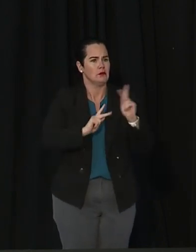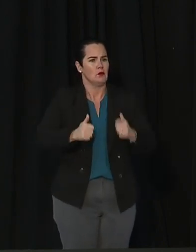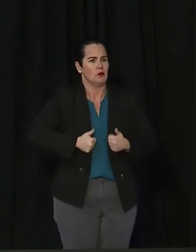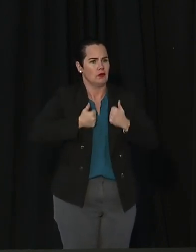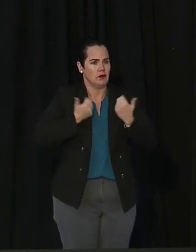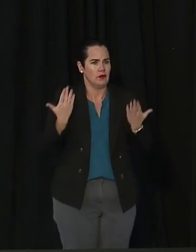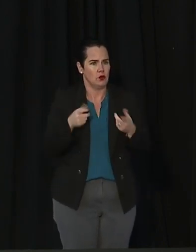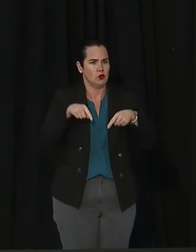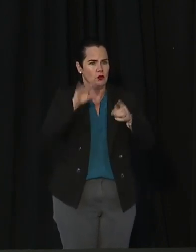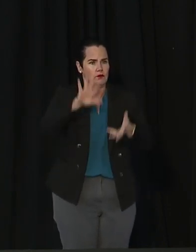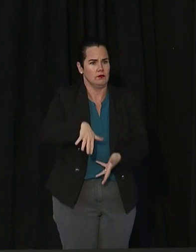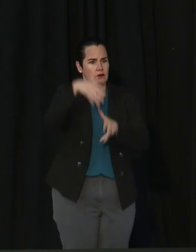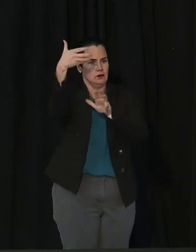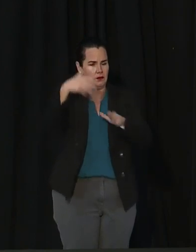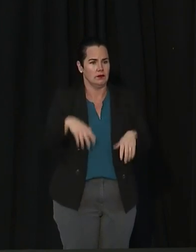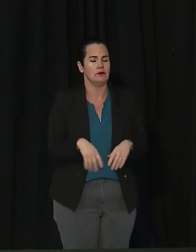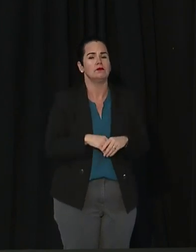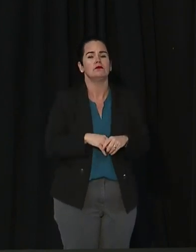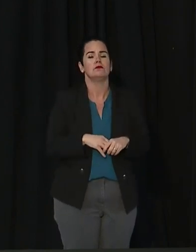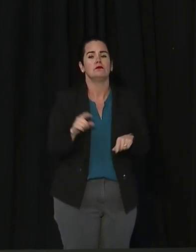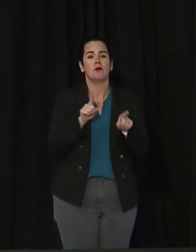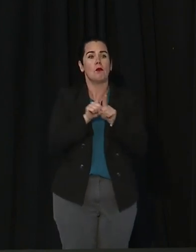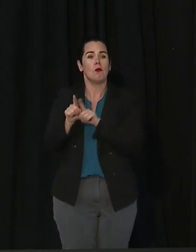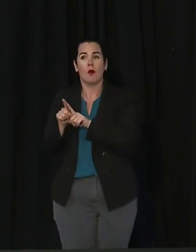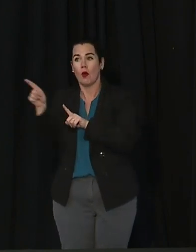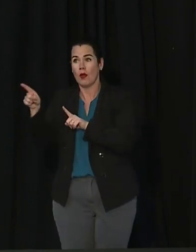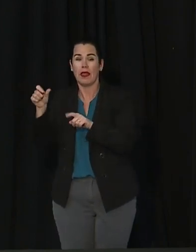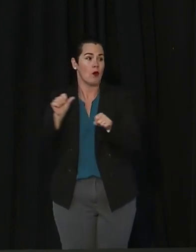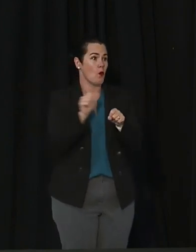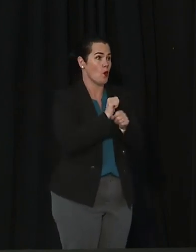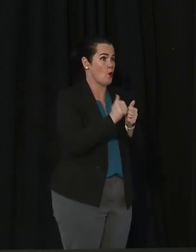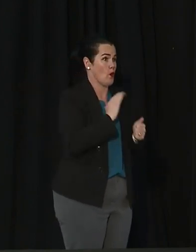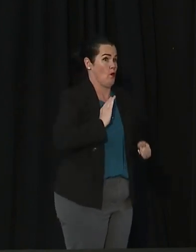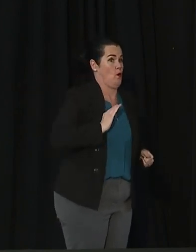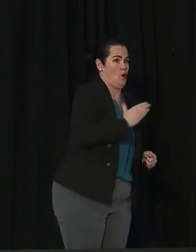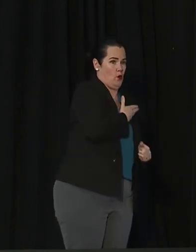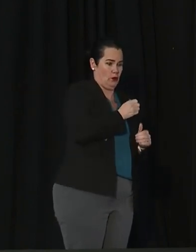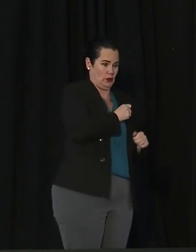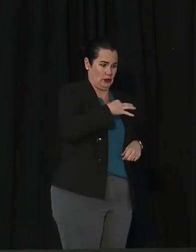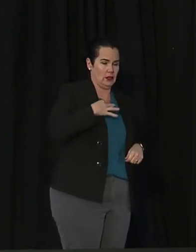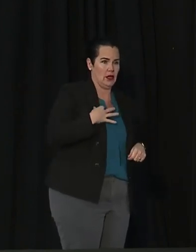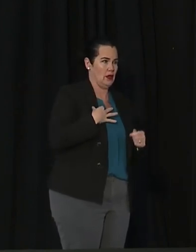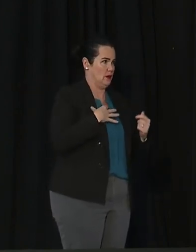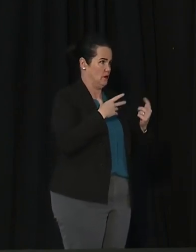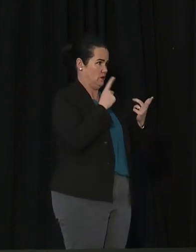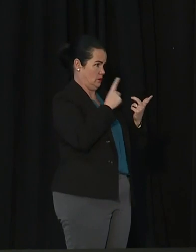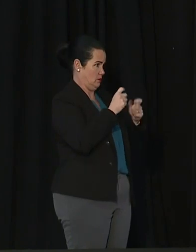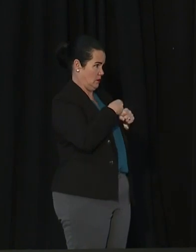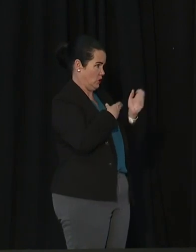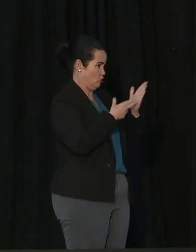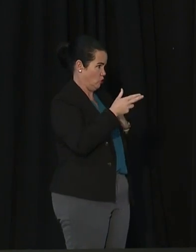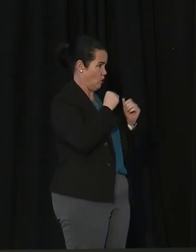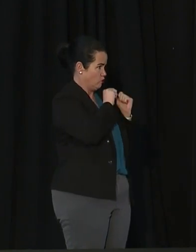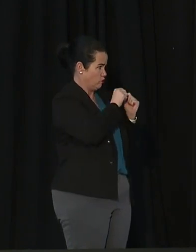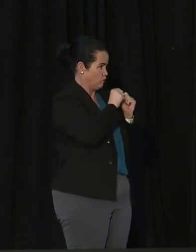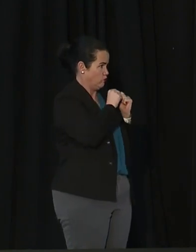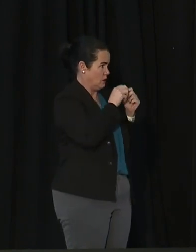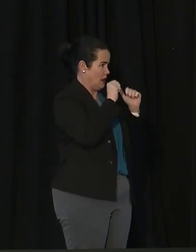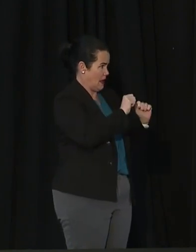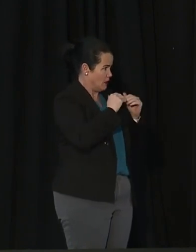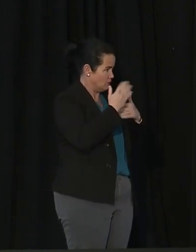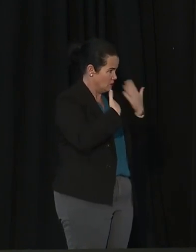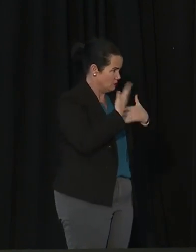of crisis, but they're also spending time to work with our staff to ensure that we have a fiscally sustainable path going forward. So it